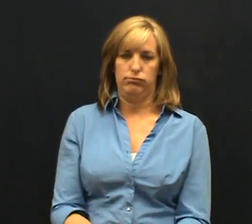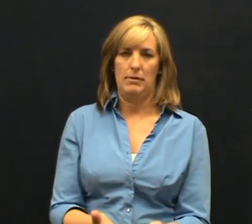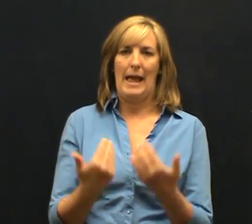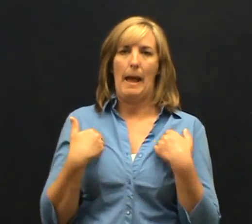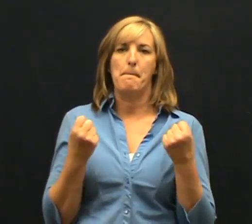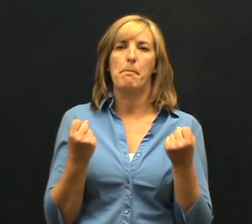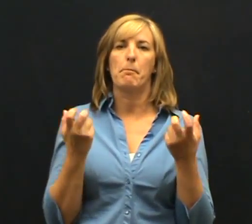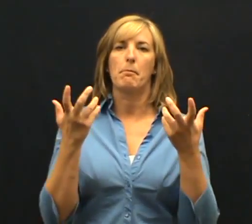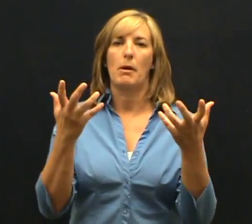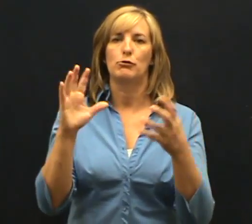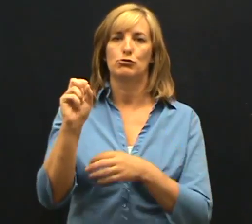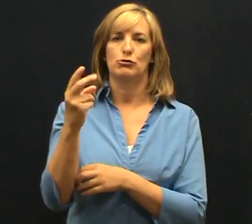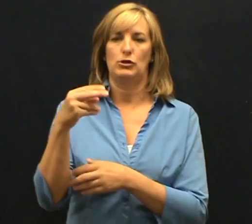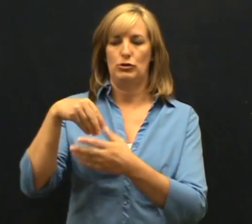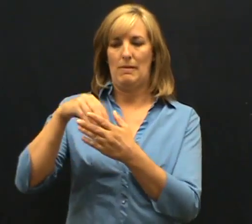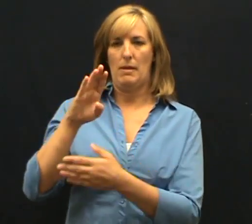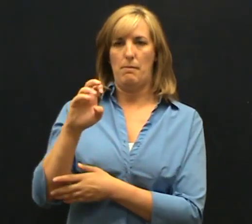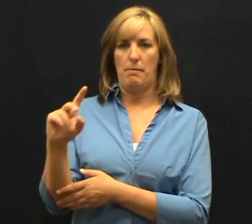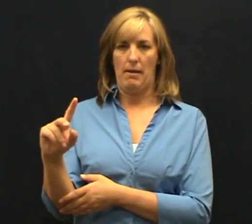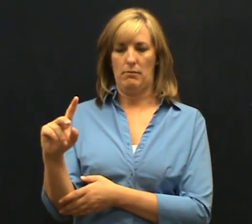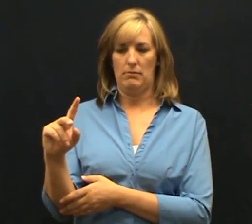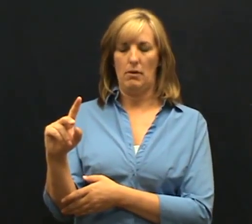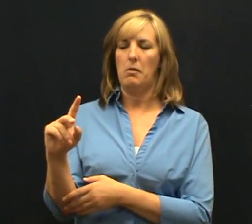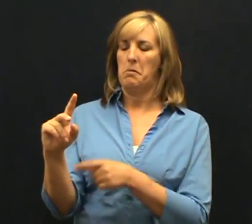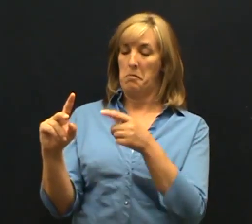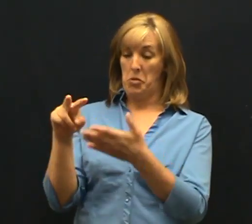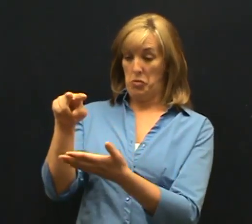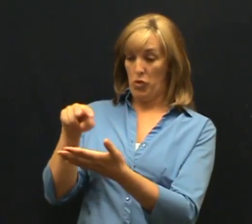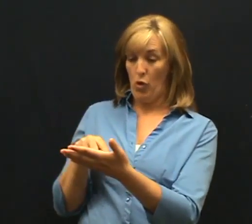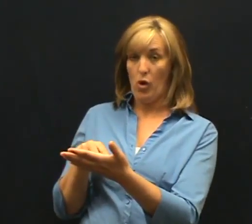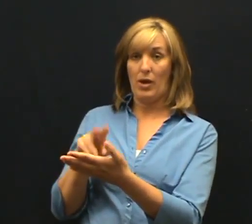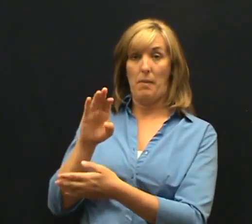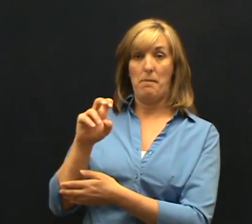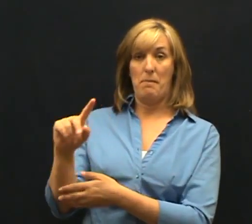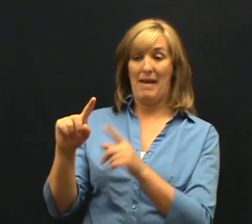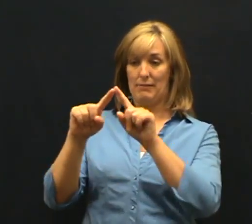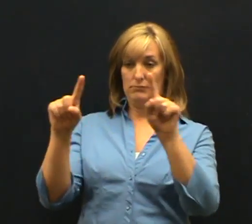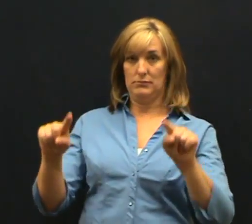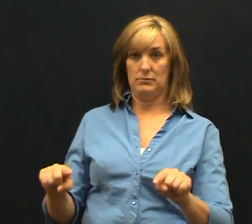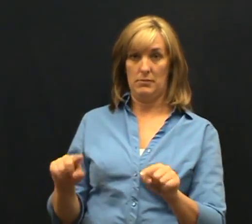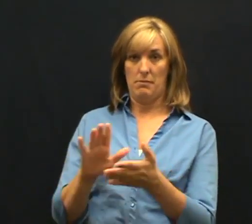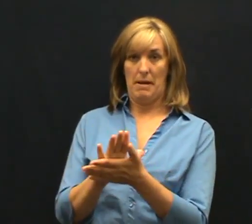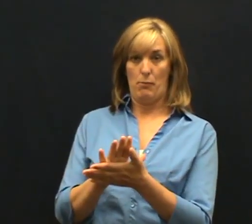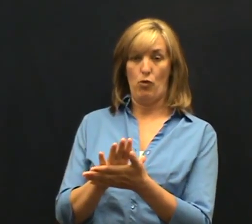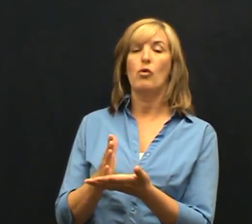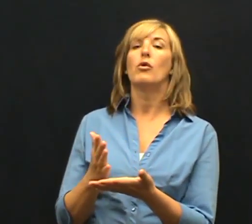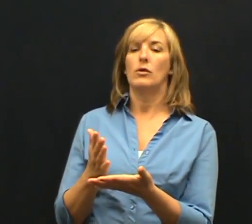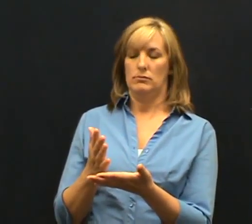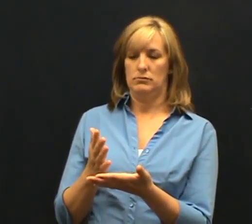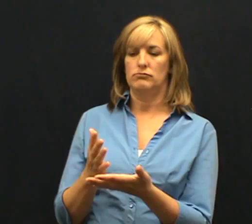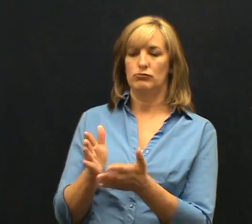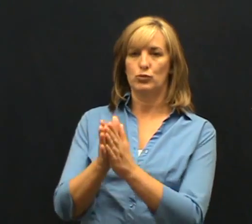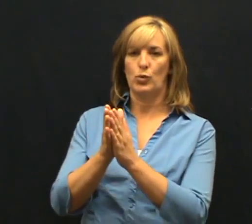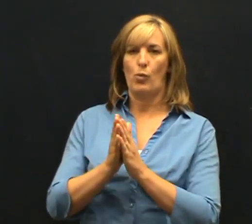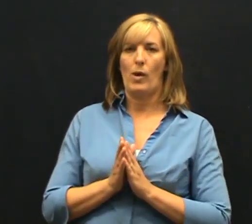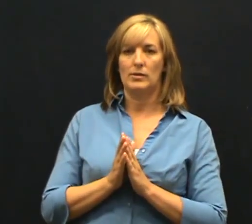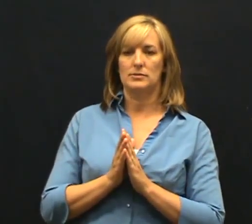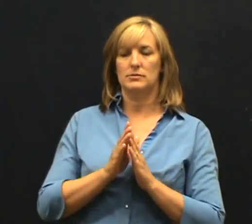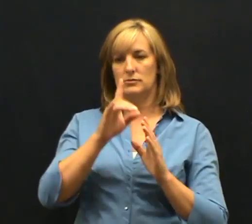from the bank by looking at bank statements or requesting what we call a bank confirmation. And that is an